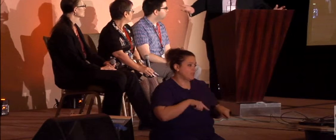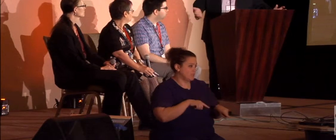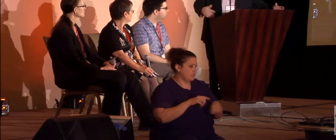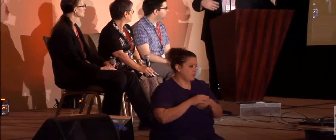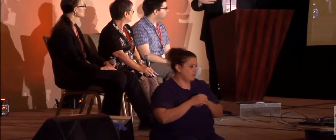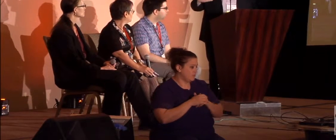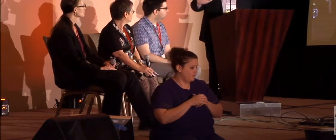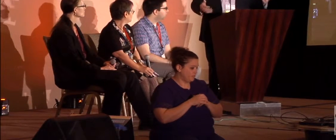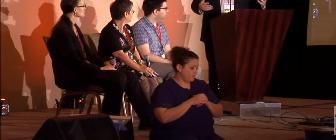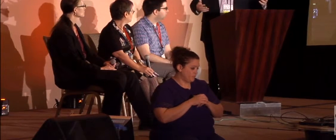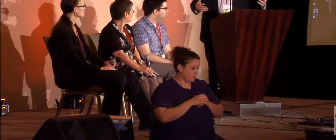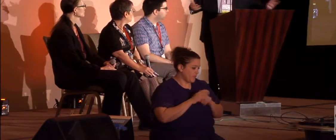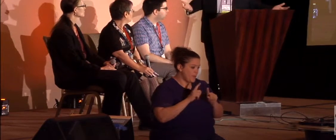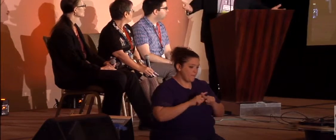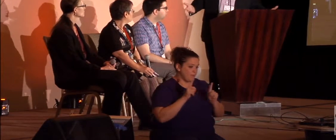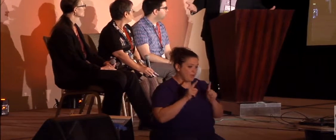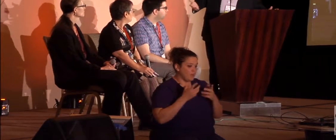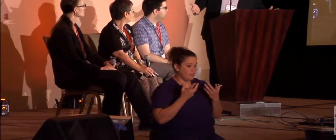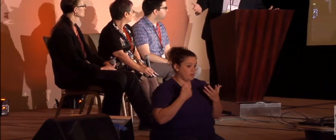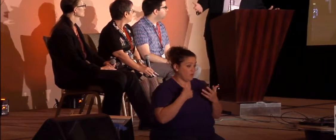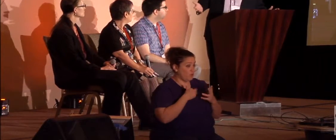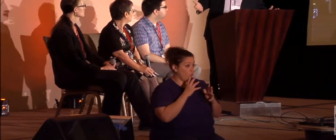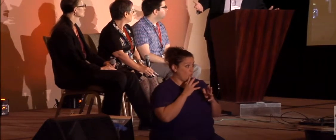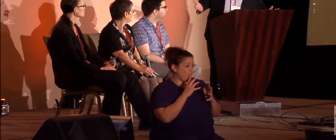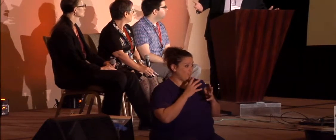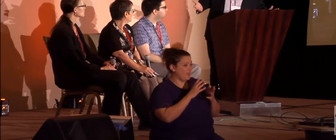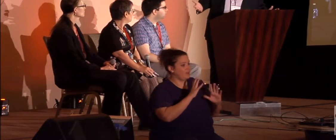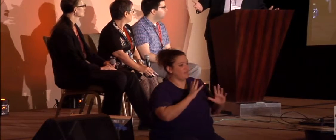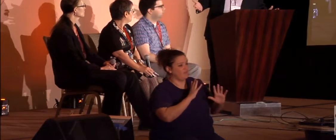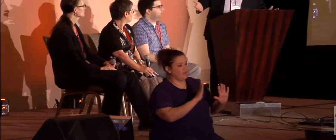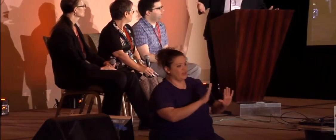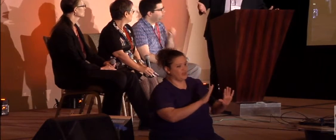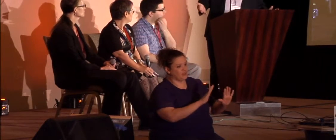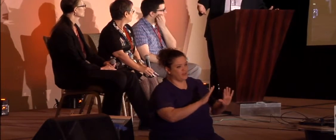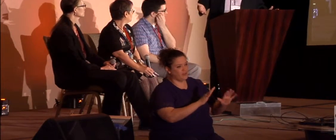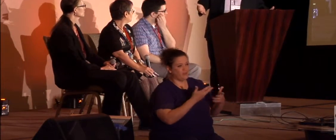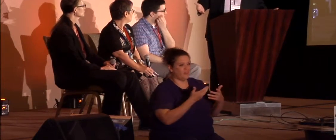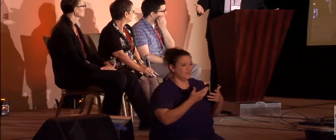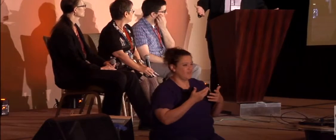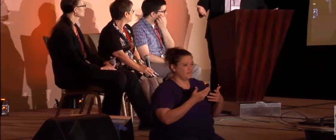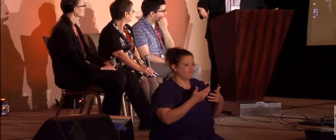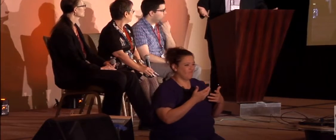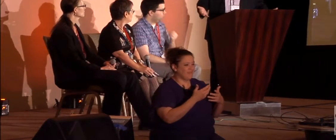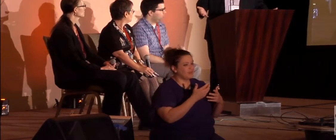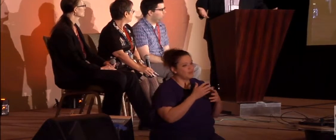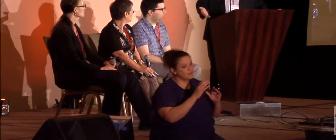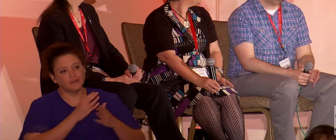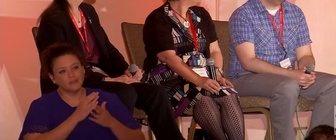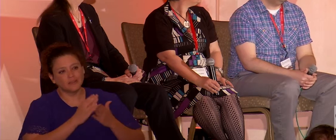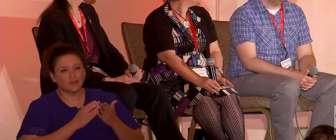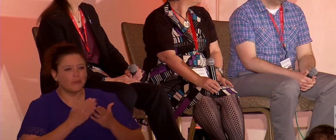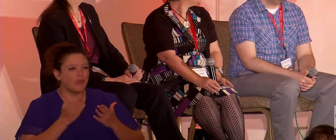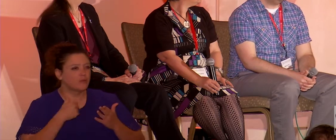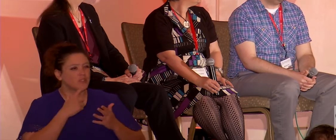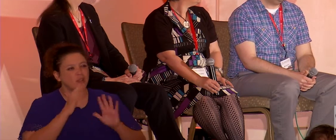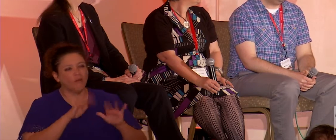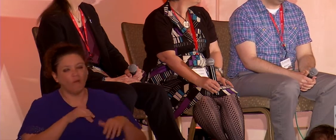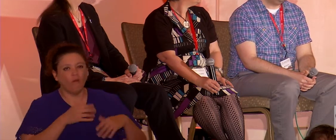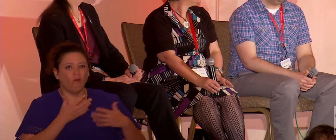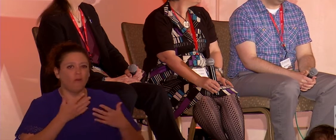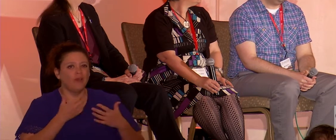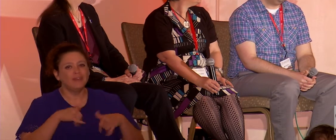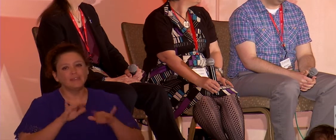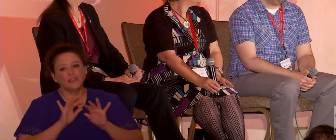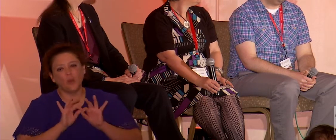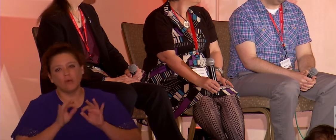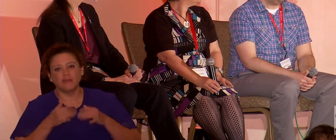more community building, but do we give them a pass on some things, or do we say, yeah, it still matters whether or not